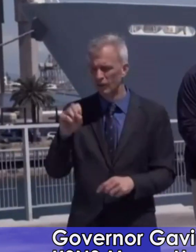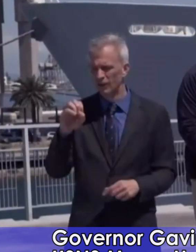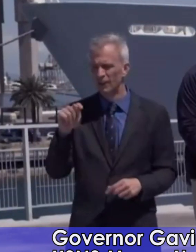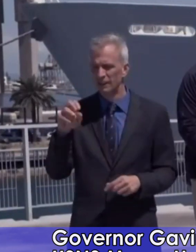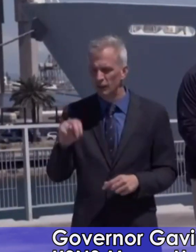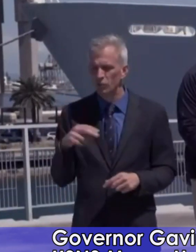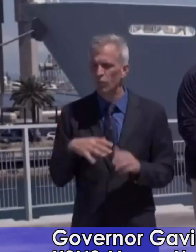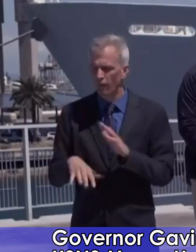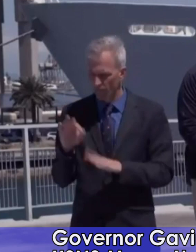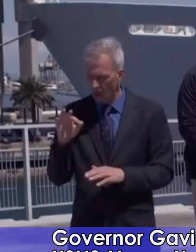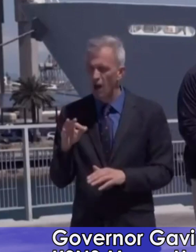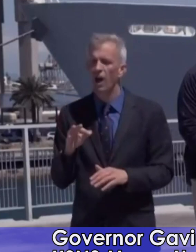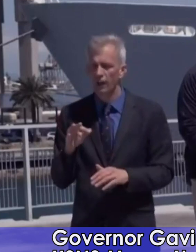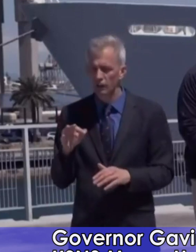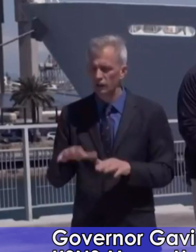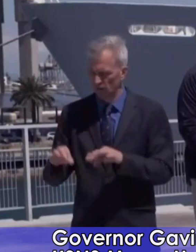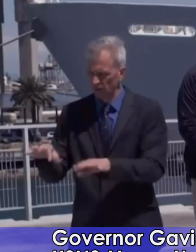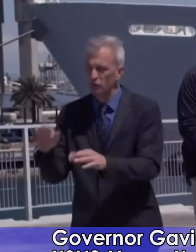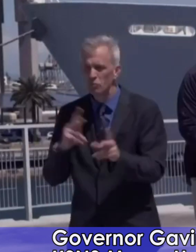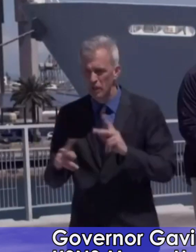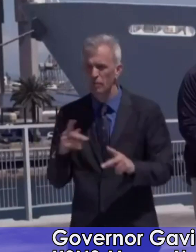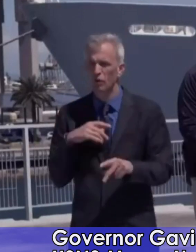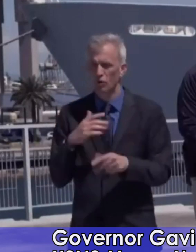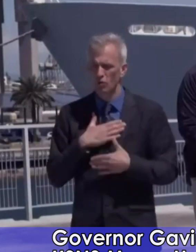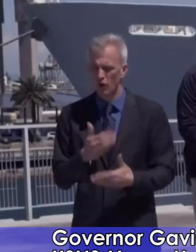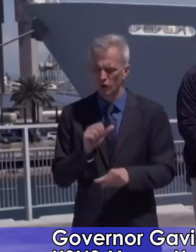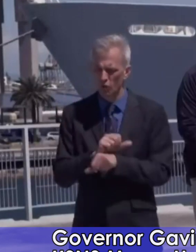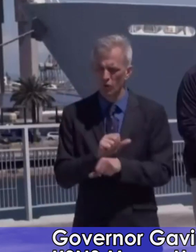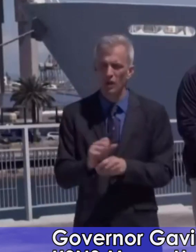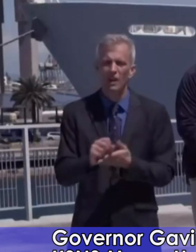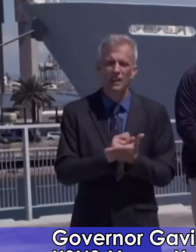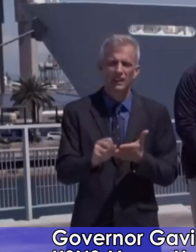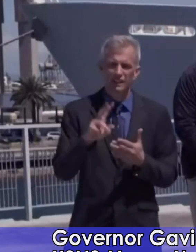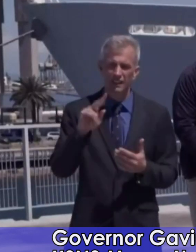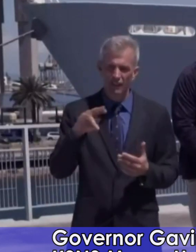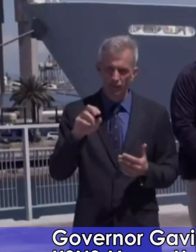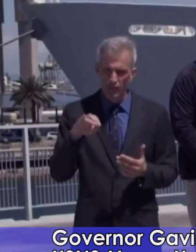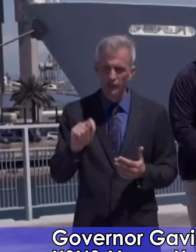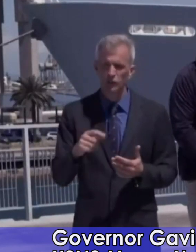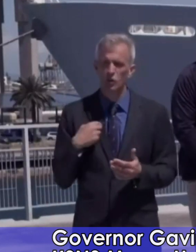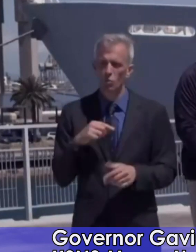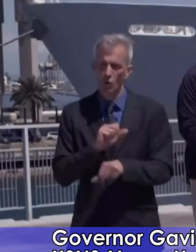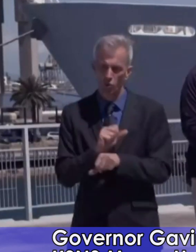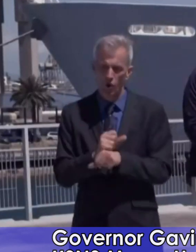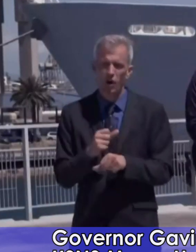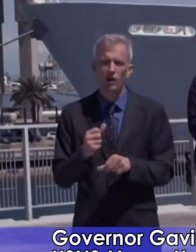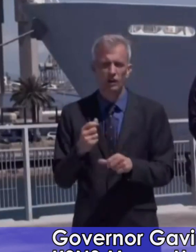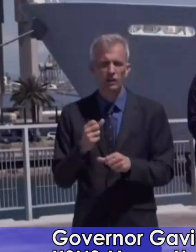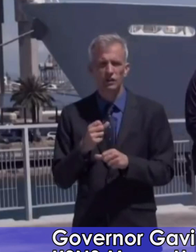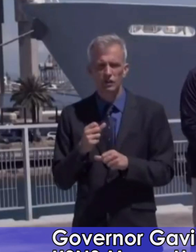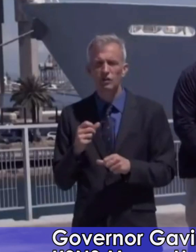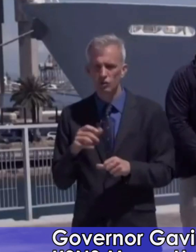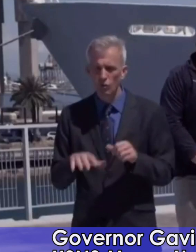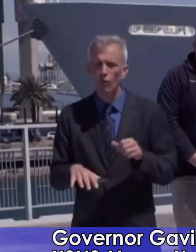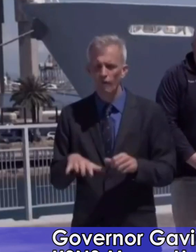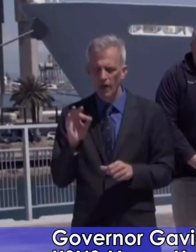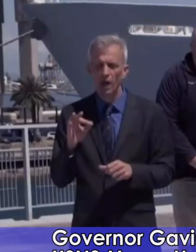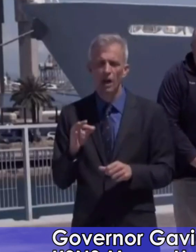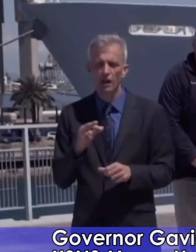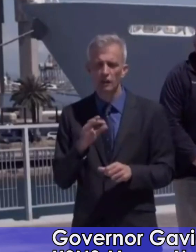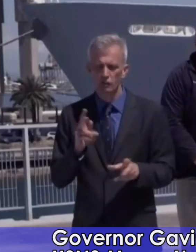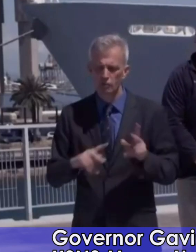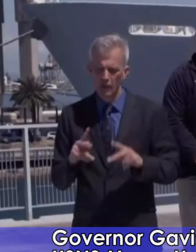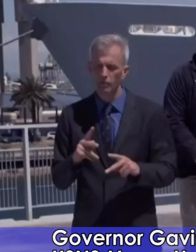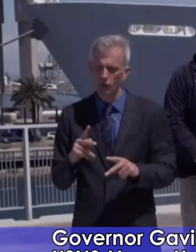St. Vincent, we're negotiating to create the framework to find staffing. All of these other